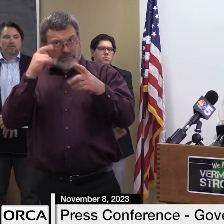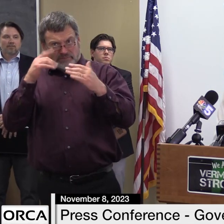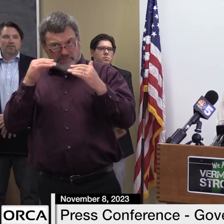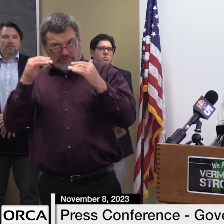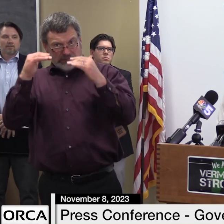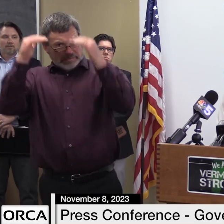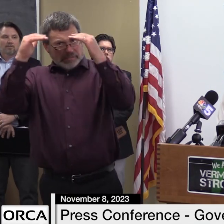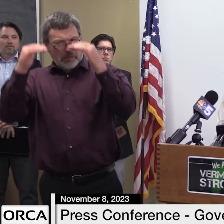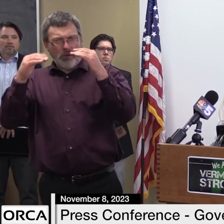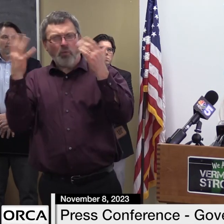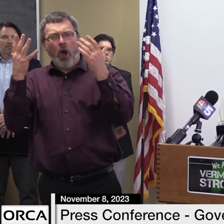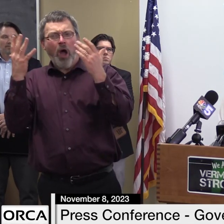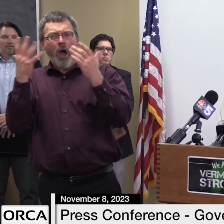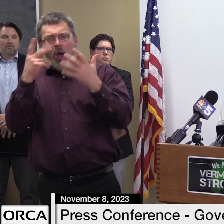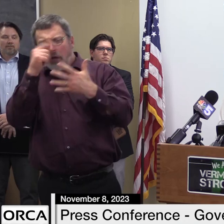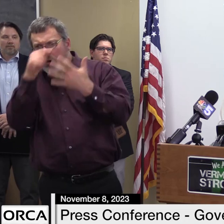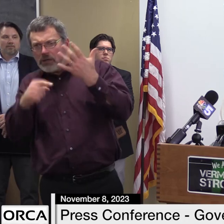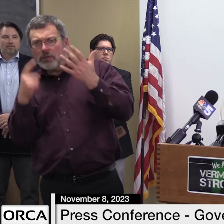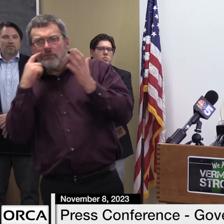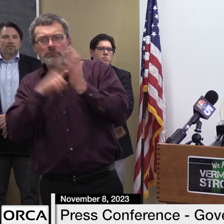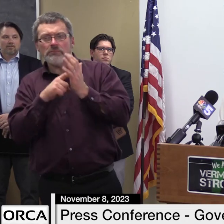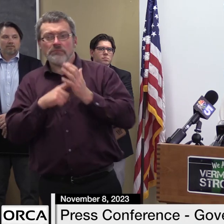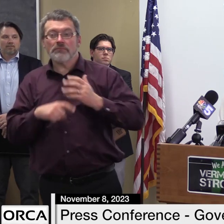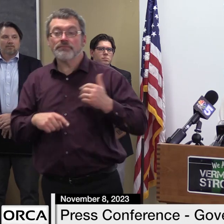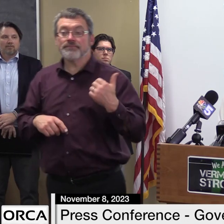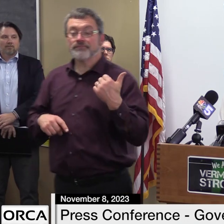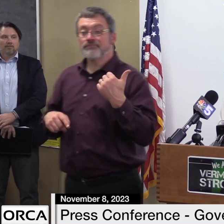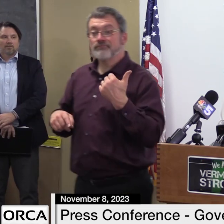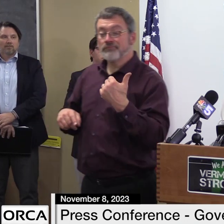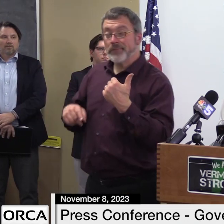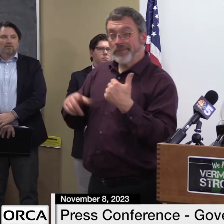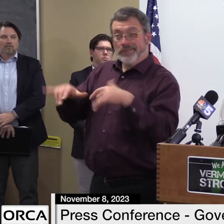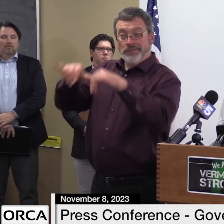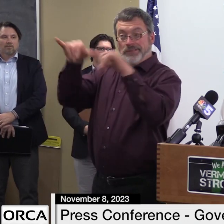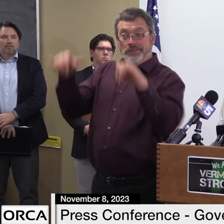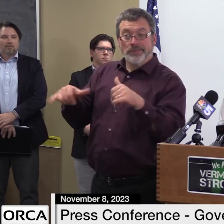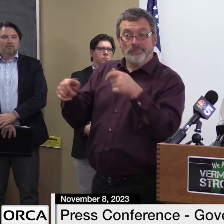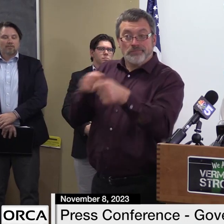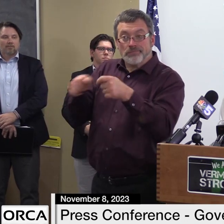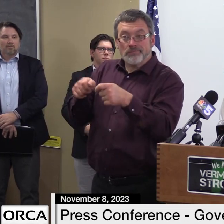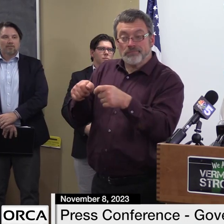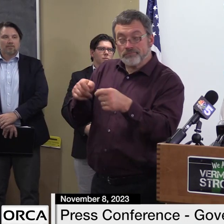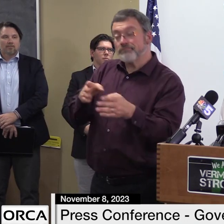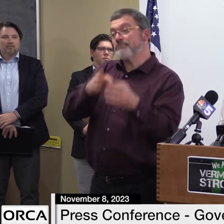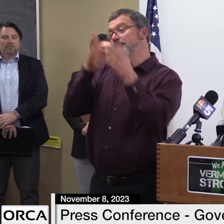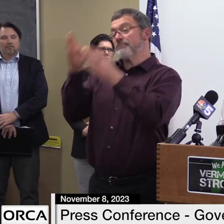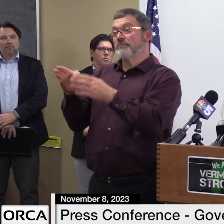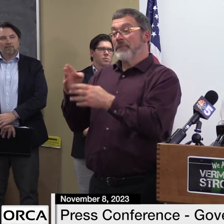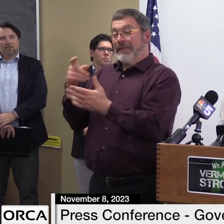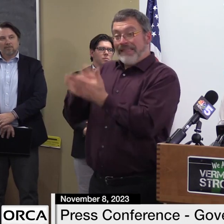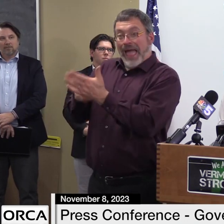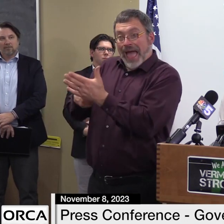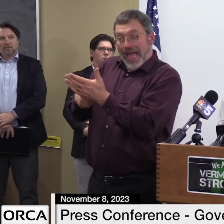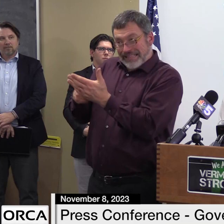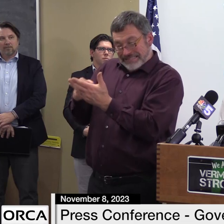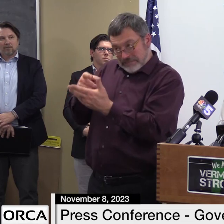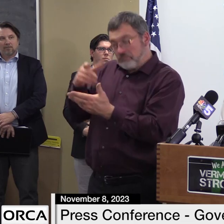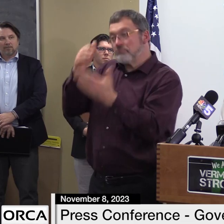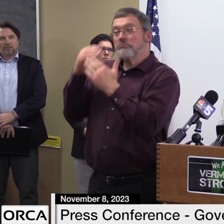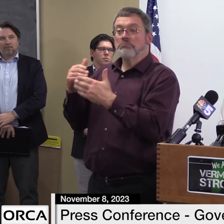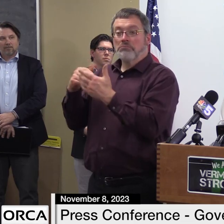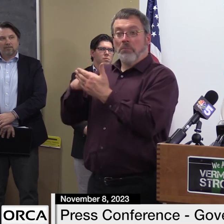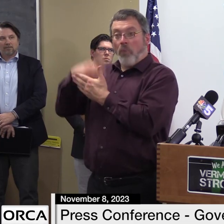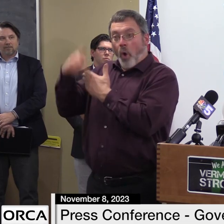a regulatory perspective, I think, would be very helpful. Tax incentives, tax credits, and so forth would be